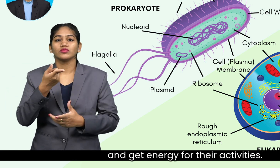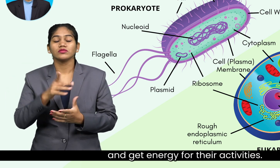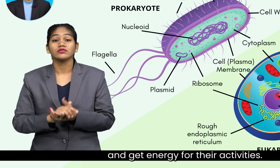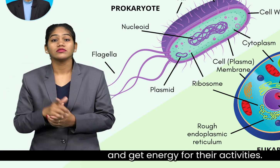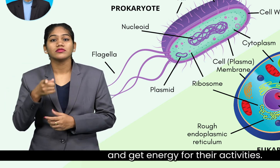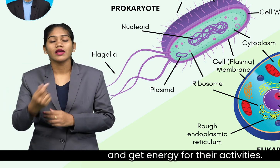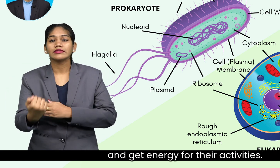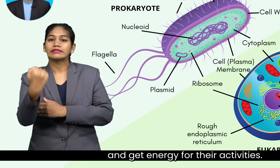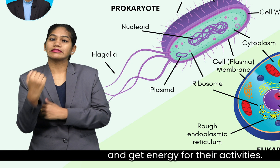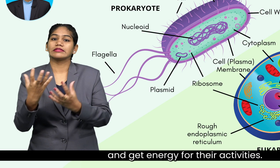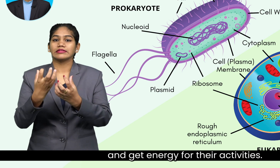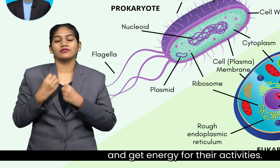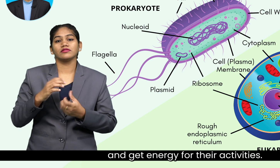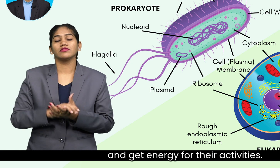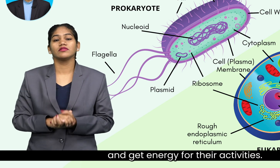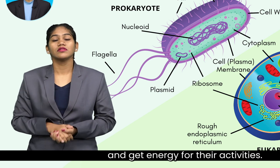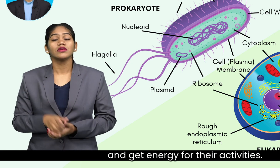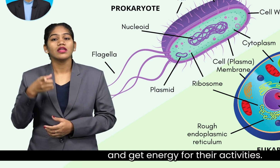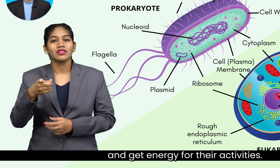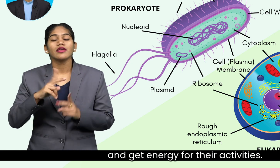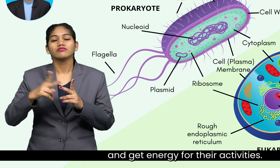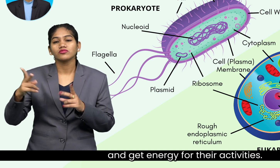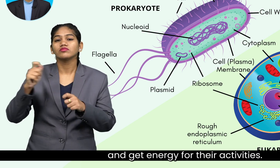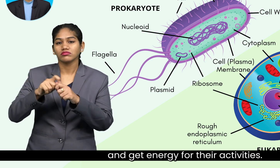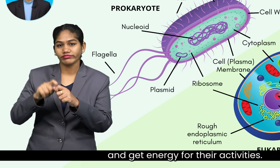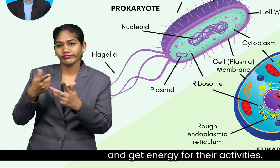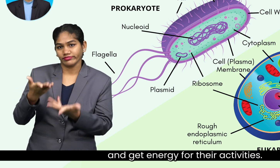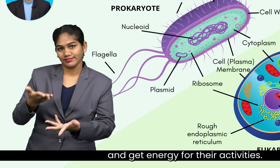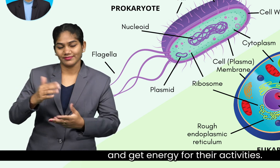and get energy for their activities.